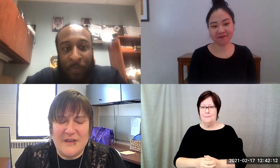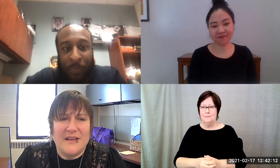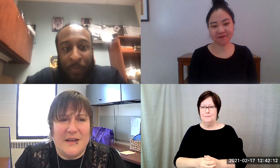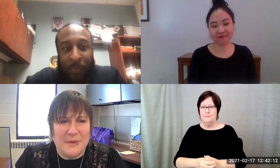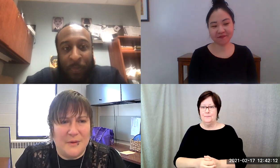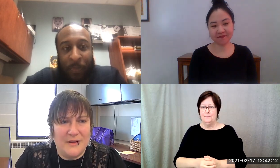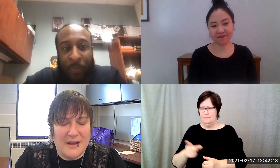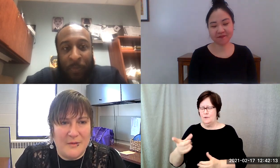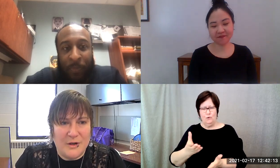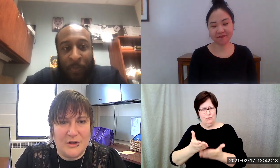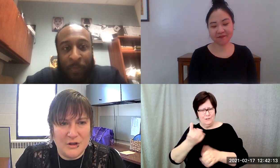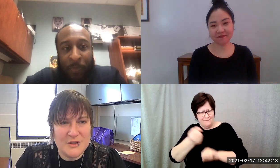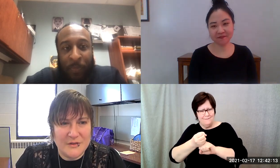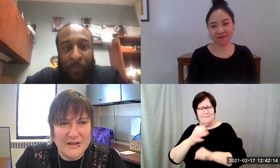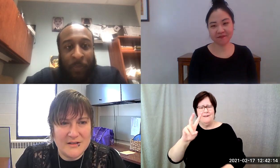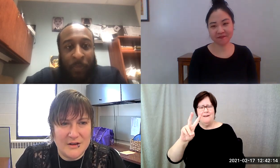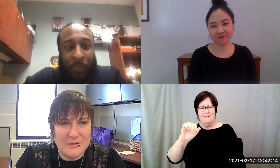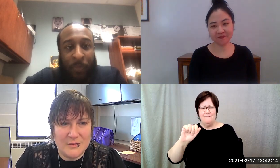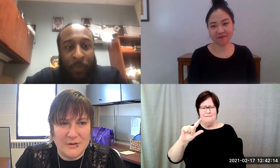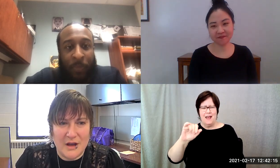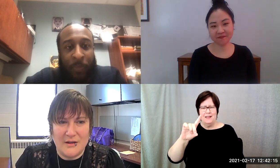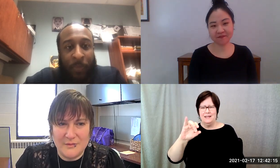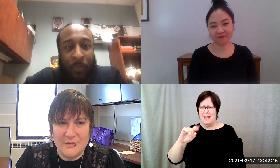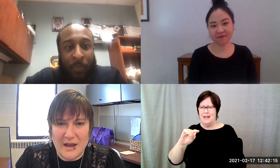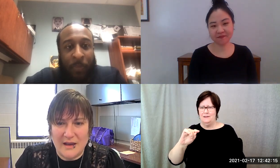you just validate people. When you're a close friend,